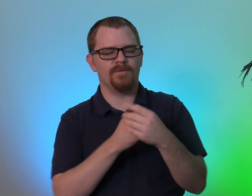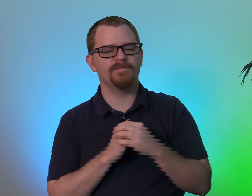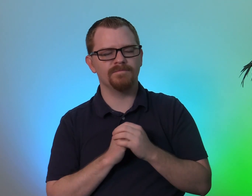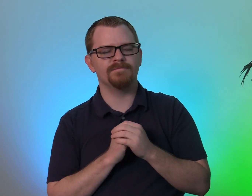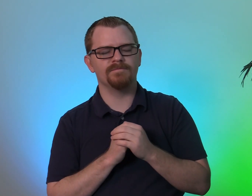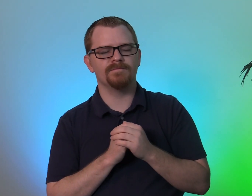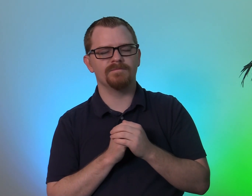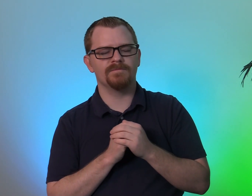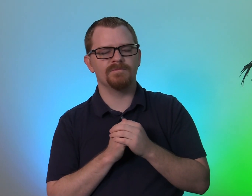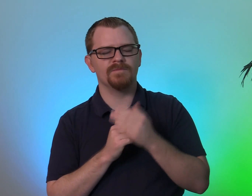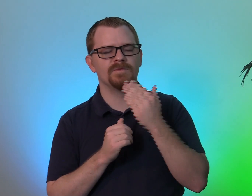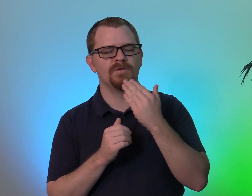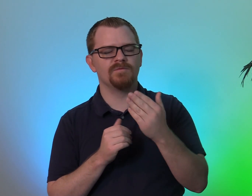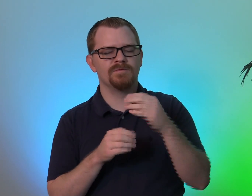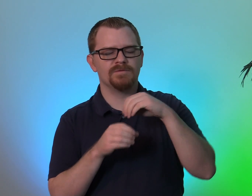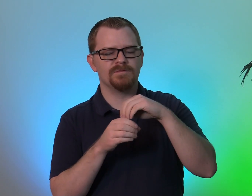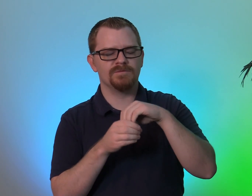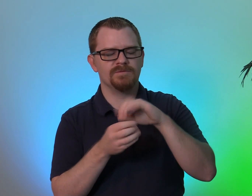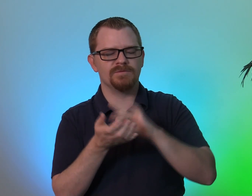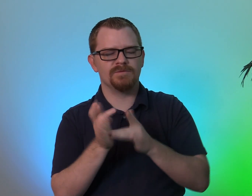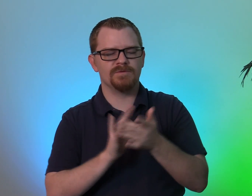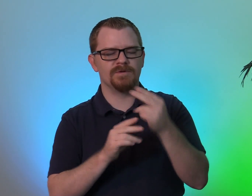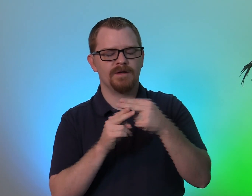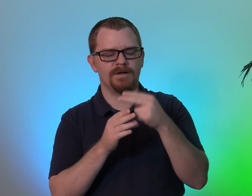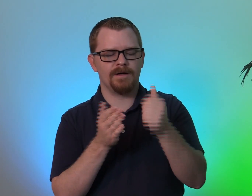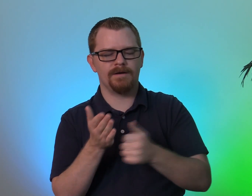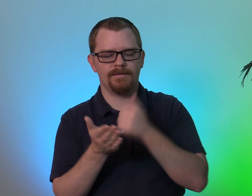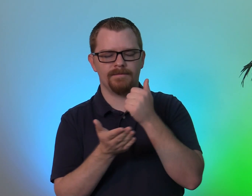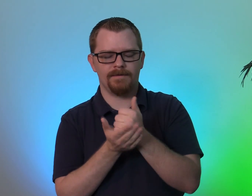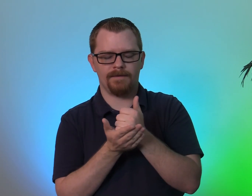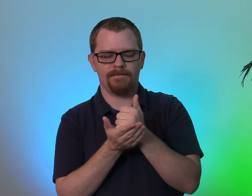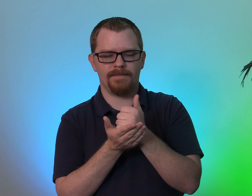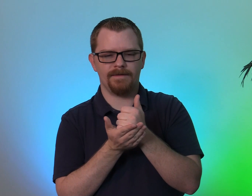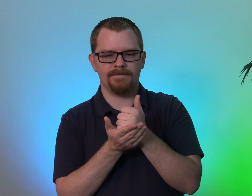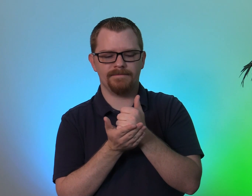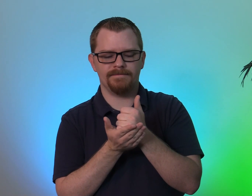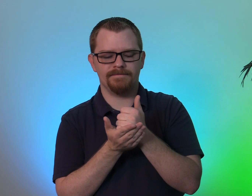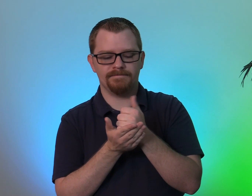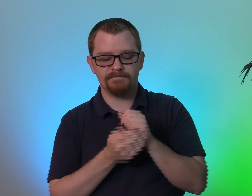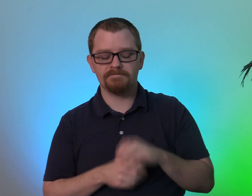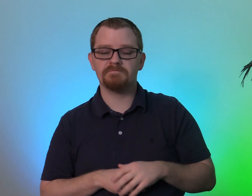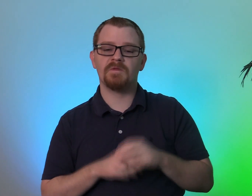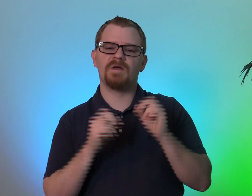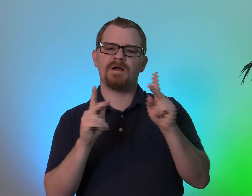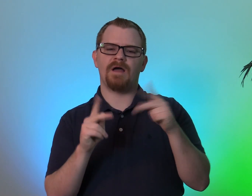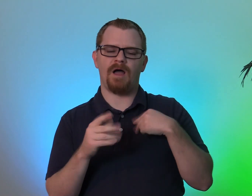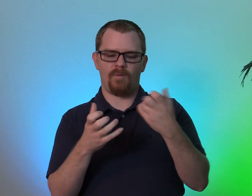our hearts and minds in devotion of you. In the name of Jesus Christ, amen.